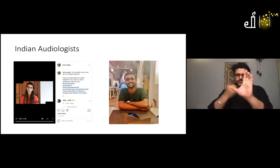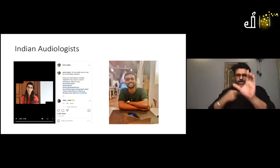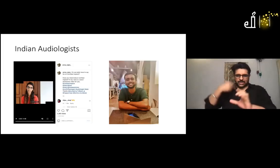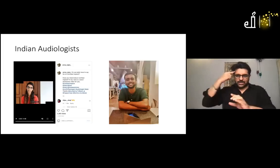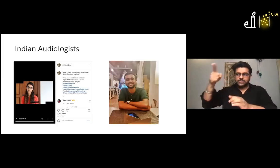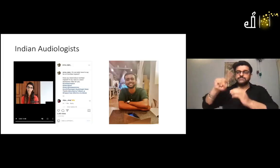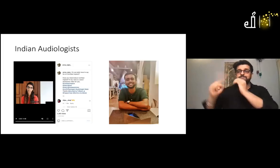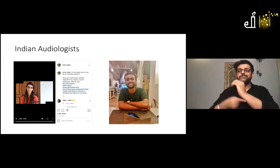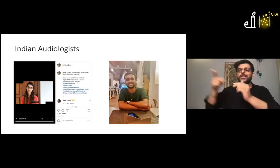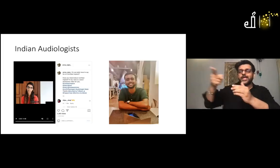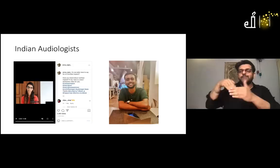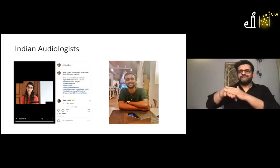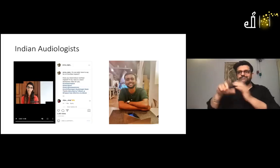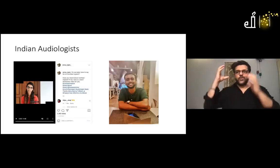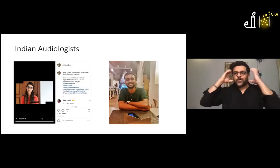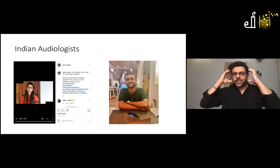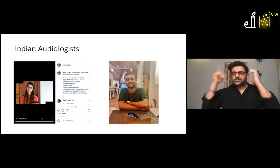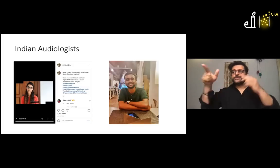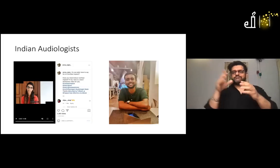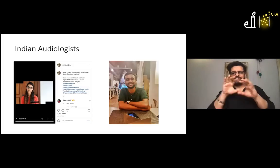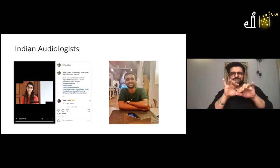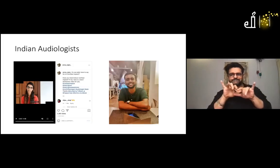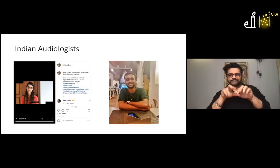right now and is in the last year.